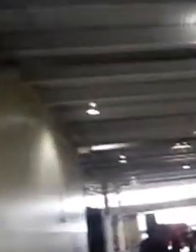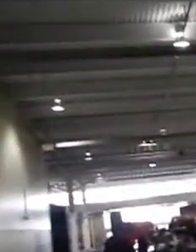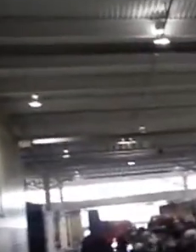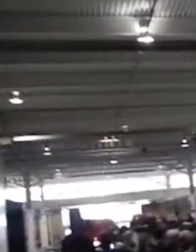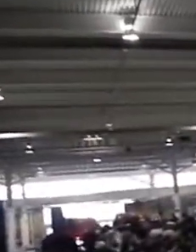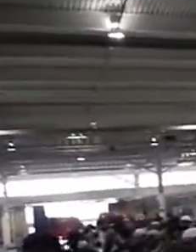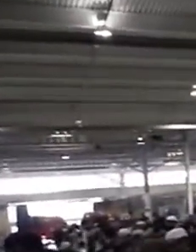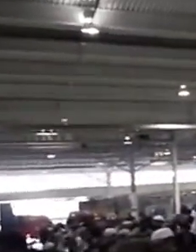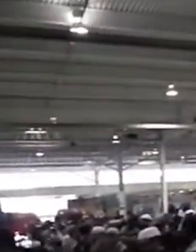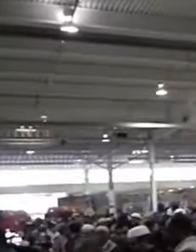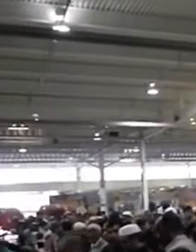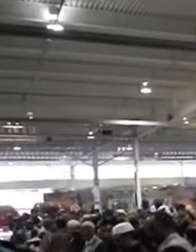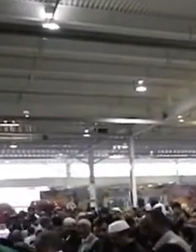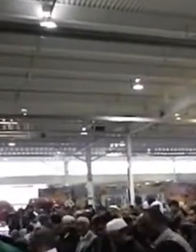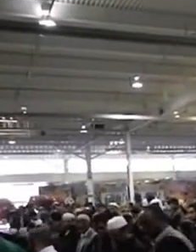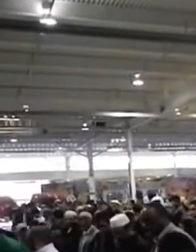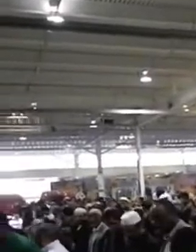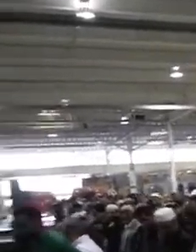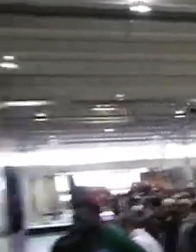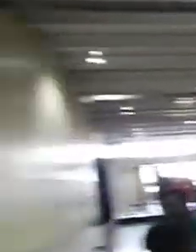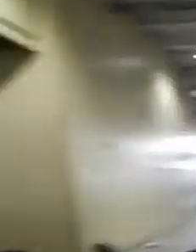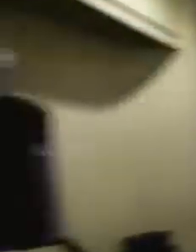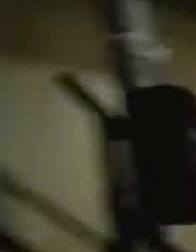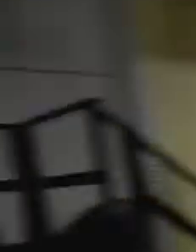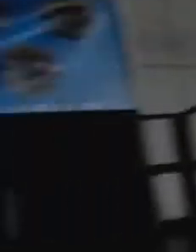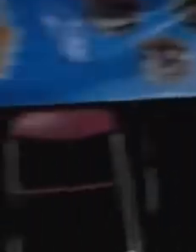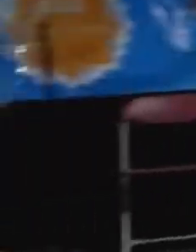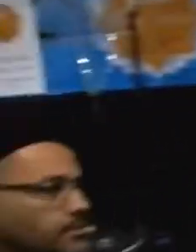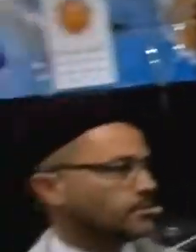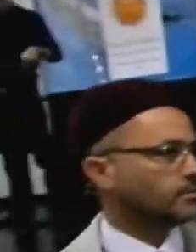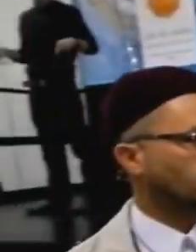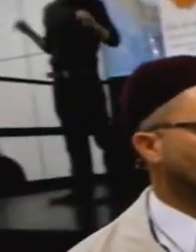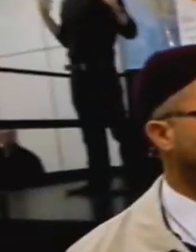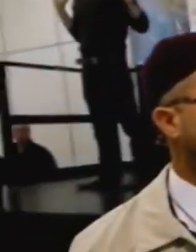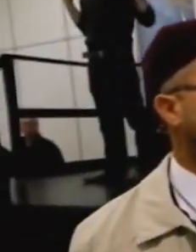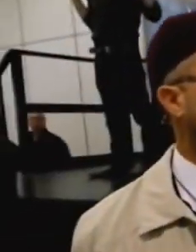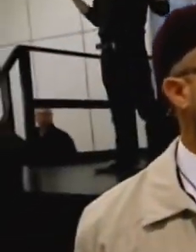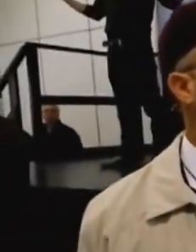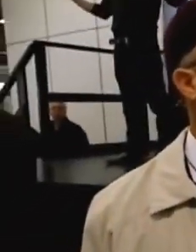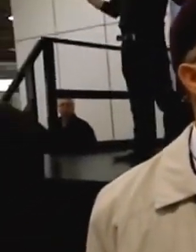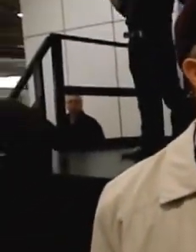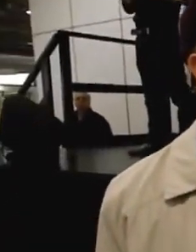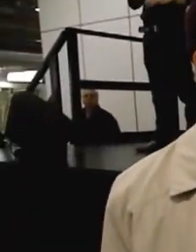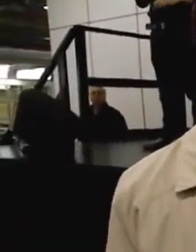shoulder to shoulder. Please fill in the gap.